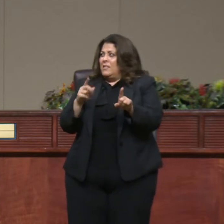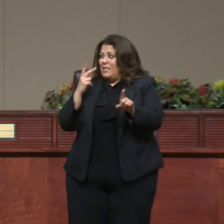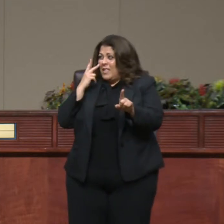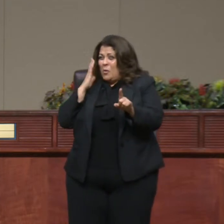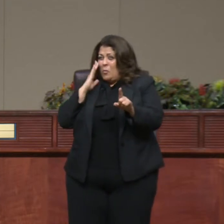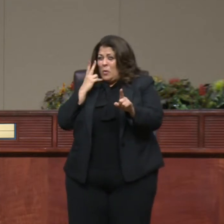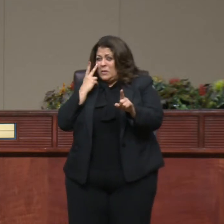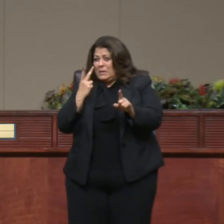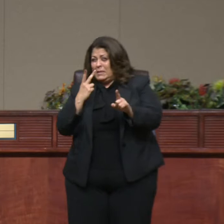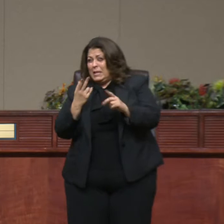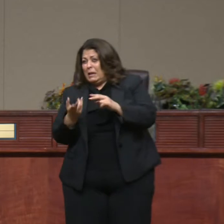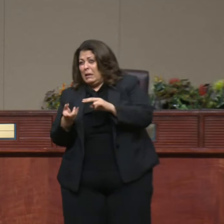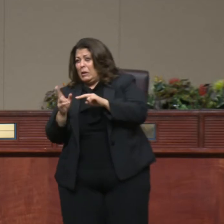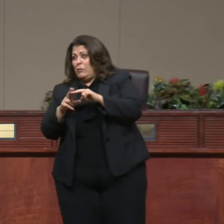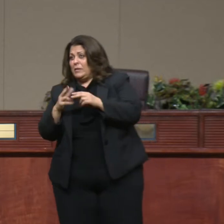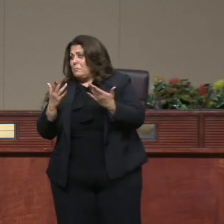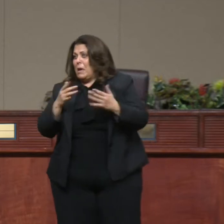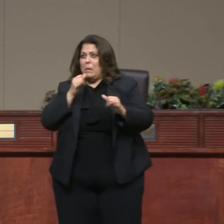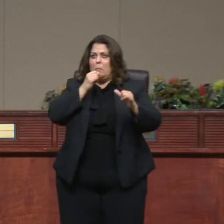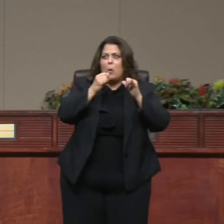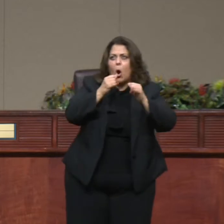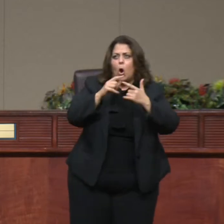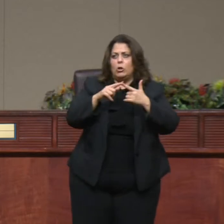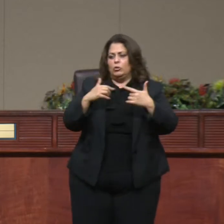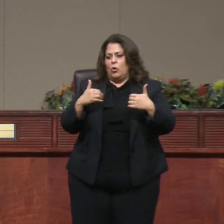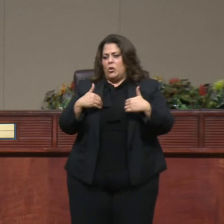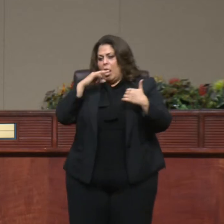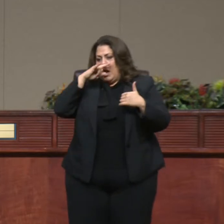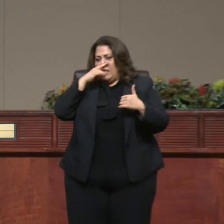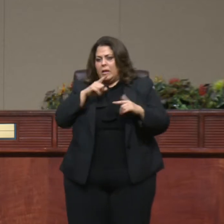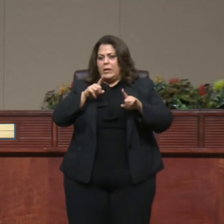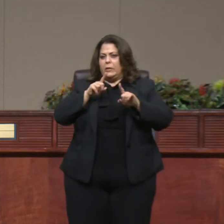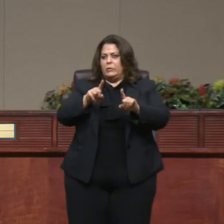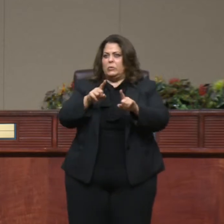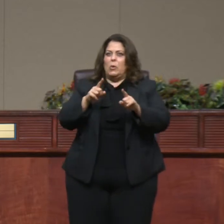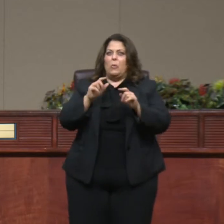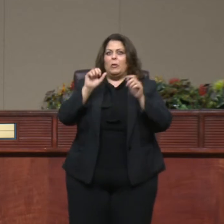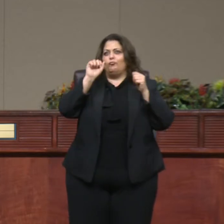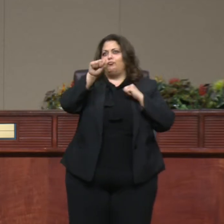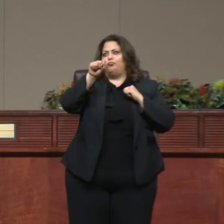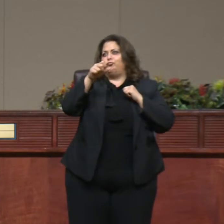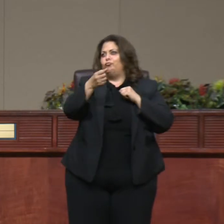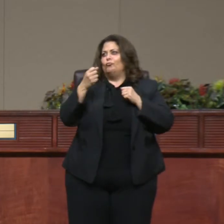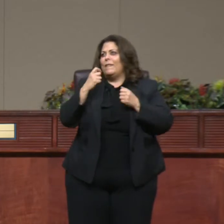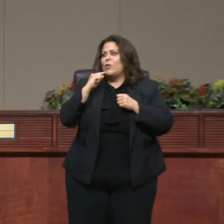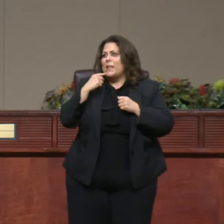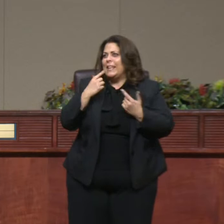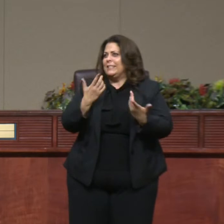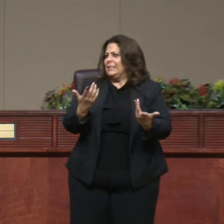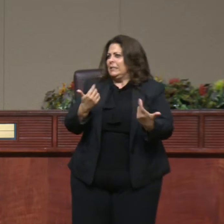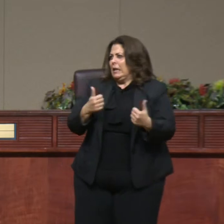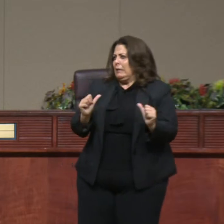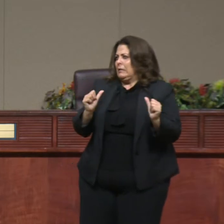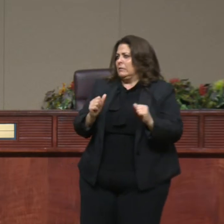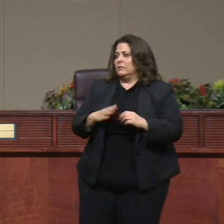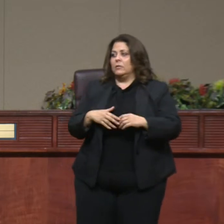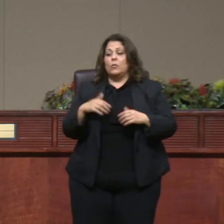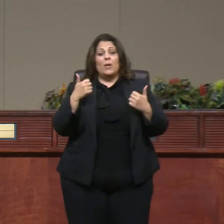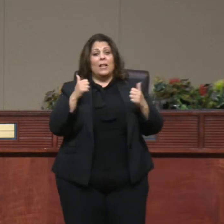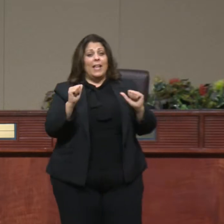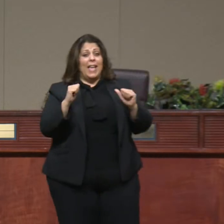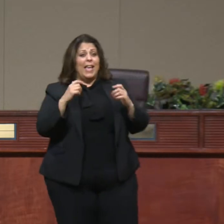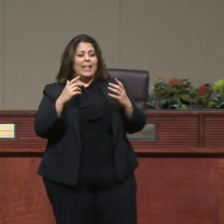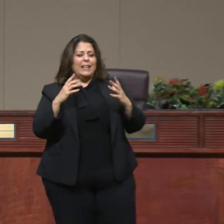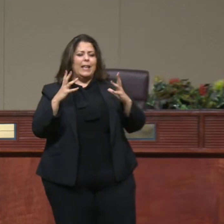that, maybe at the bars or even just younger kids trick-or-treating, that kind of thing? So, you know, any event, any holiday, any